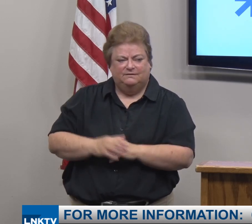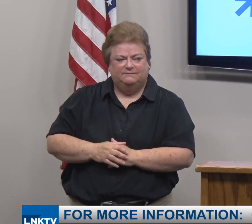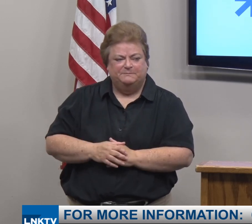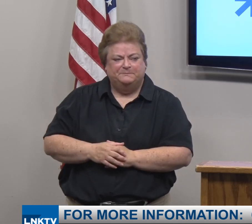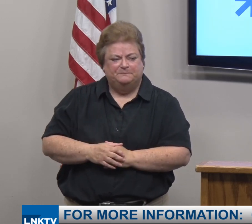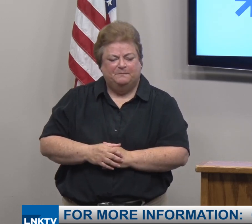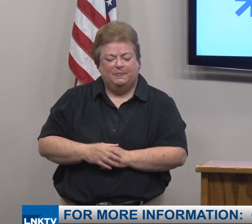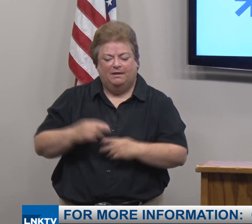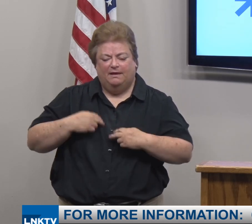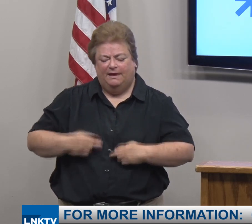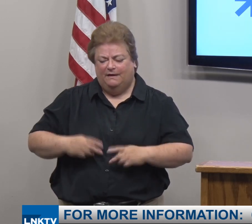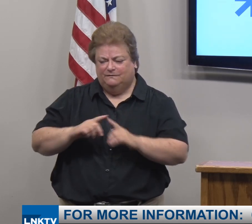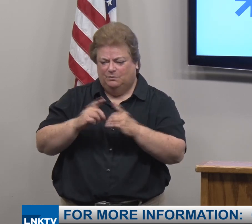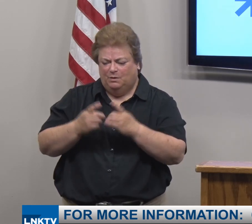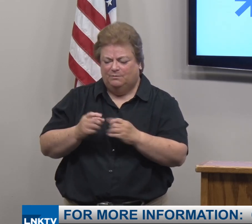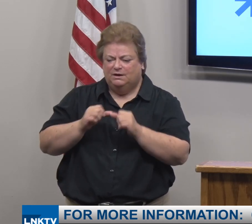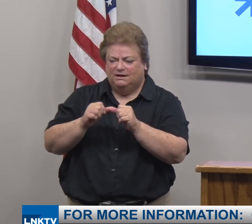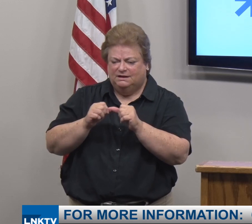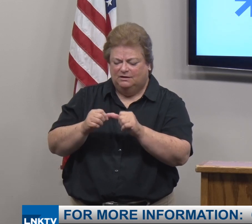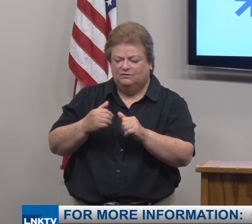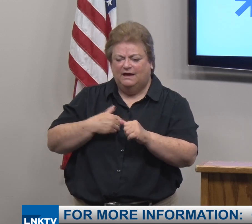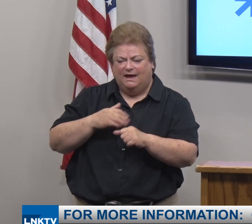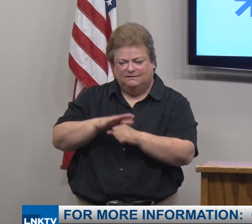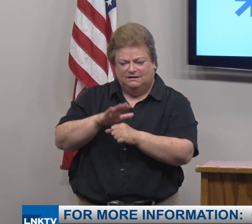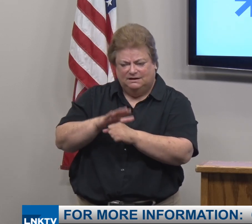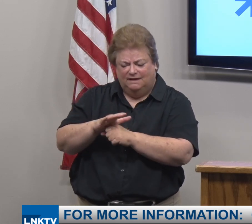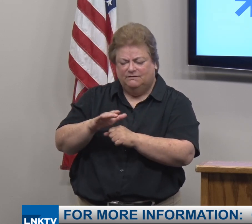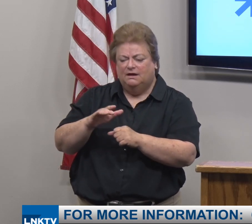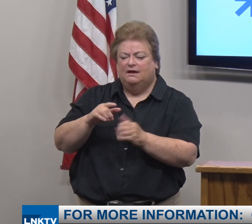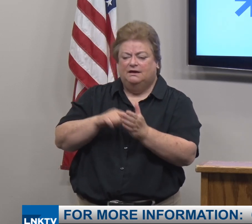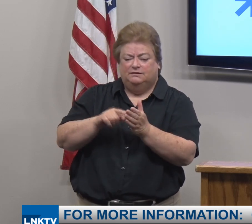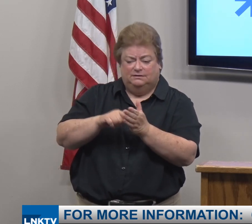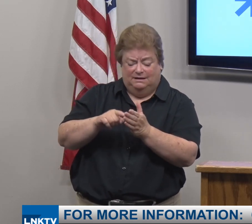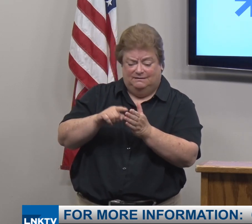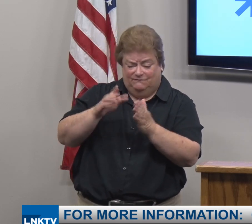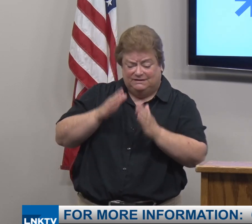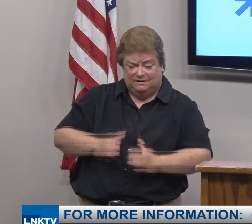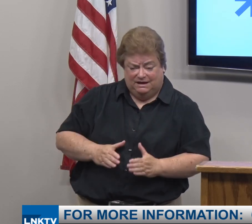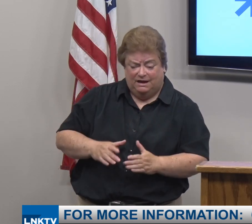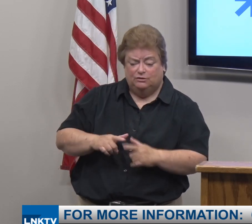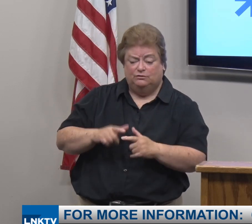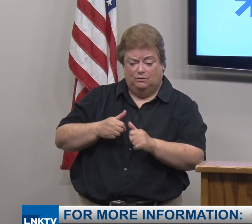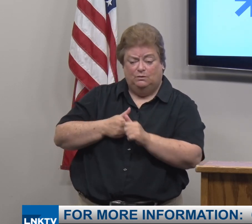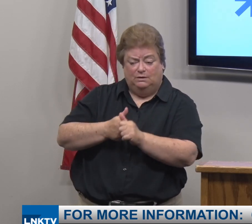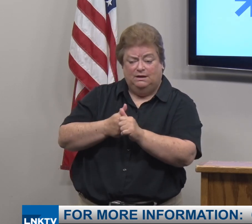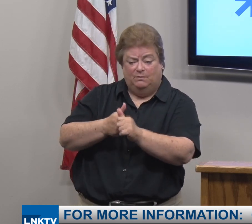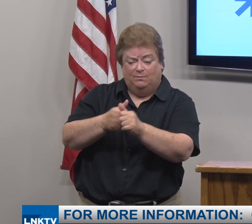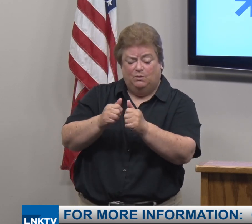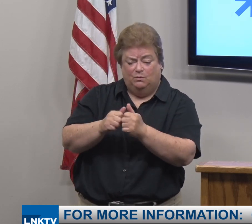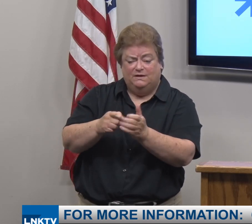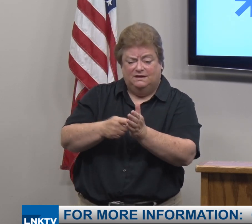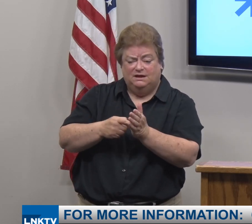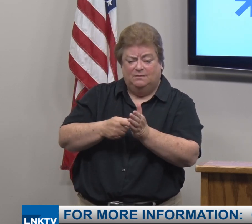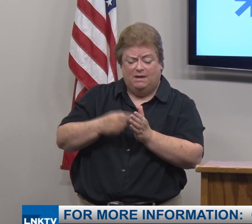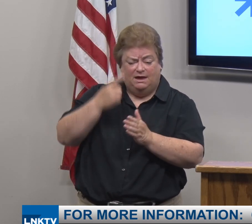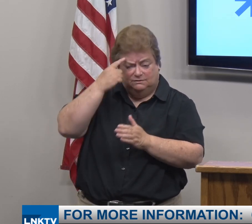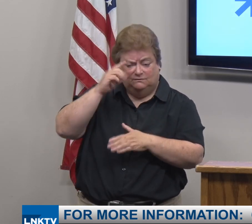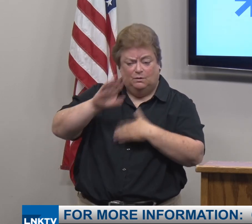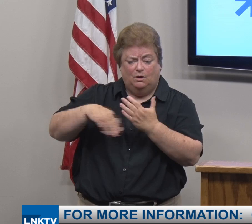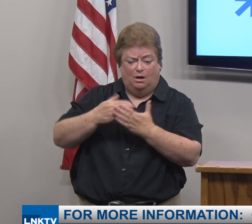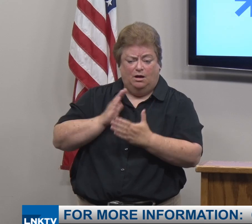The health department continues to have sufficient contact tracers to keep up with the demand for